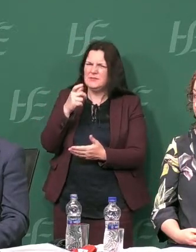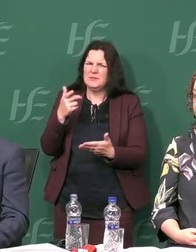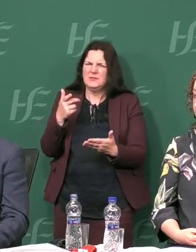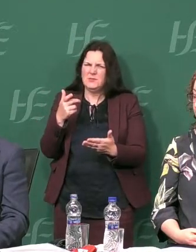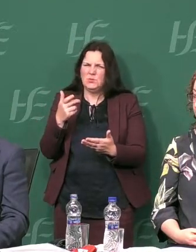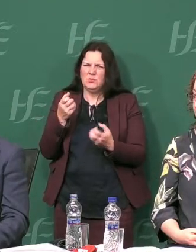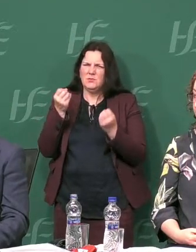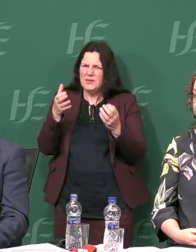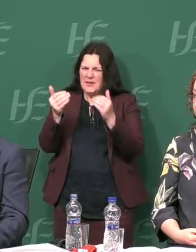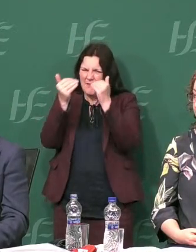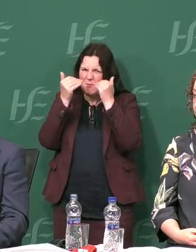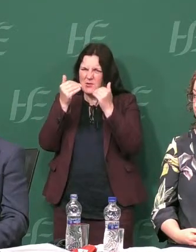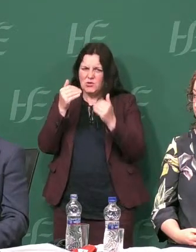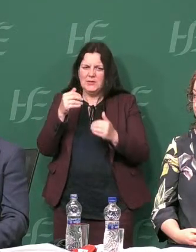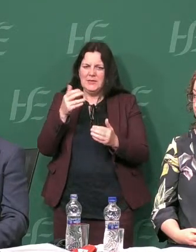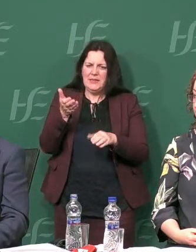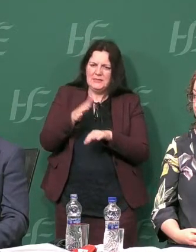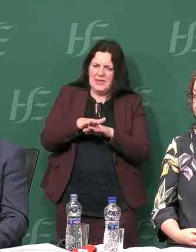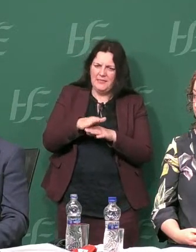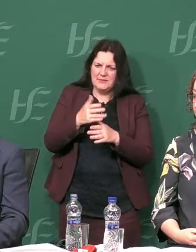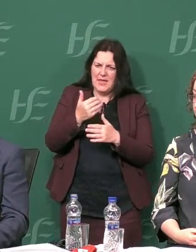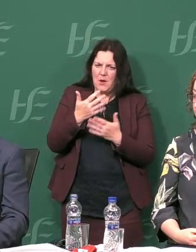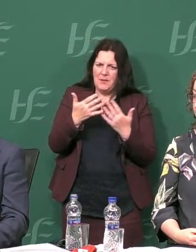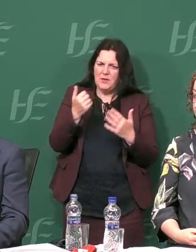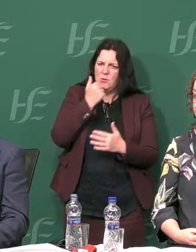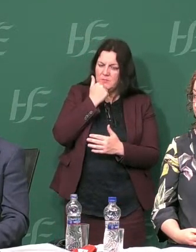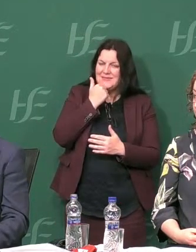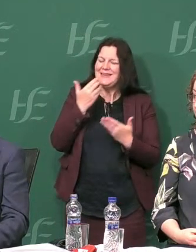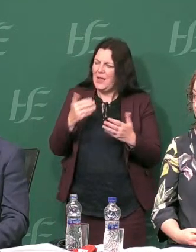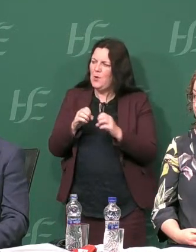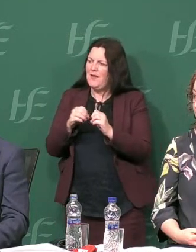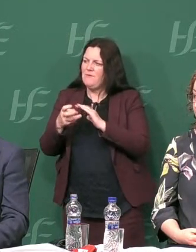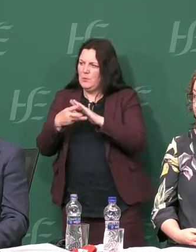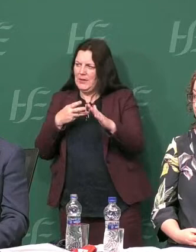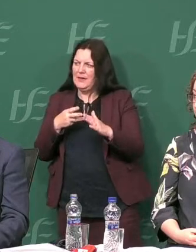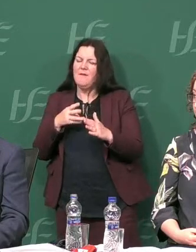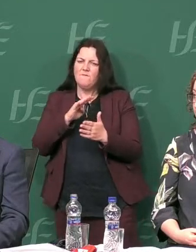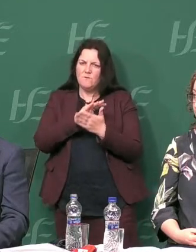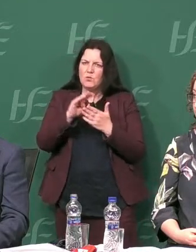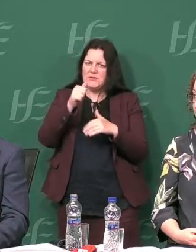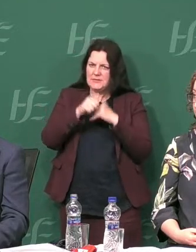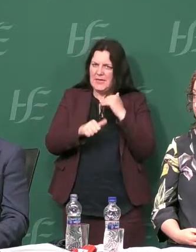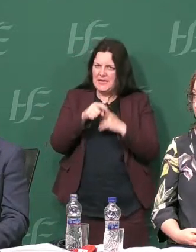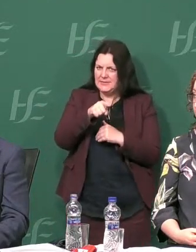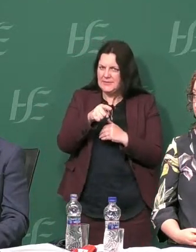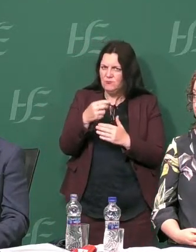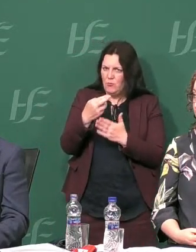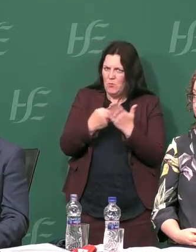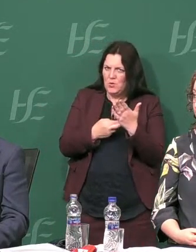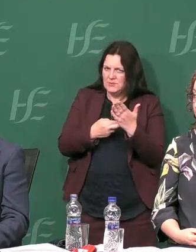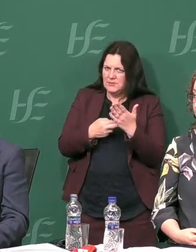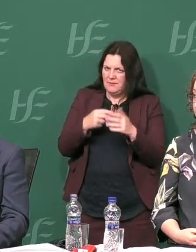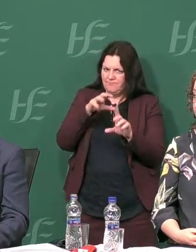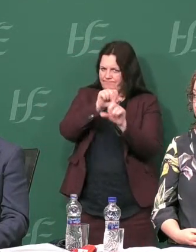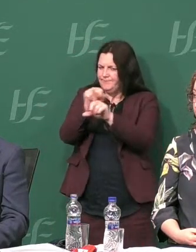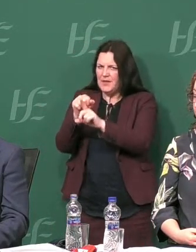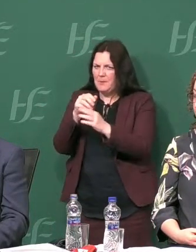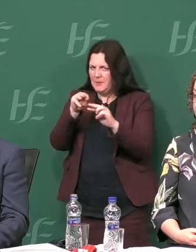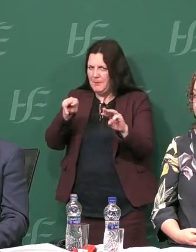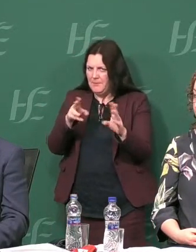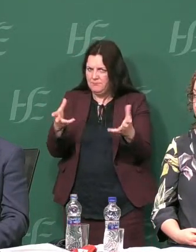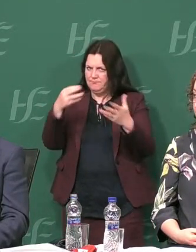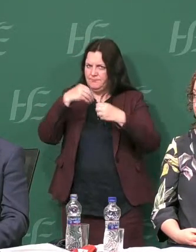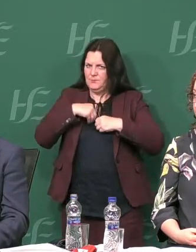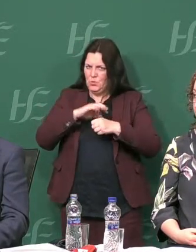deaths today, numbers of deaths tomorrow. So that is now a weekly report. Their daily 14 instance report is there. And the final one, which they have up, which